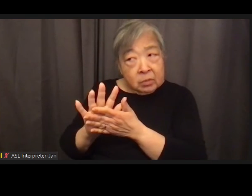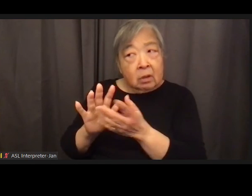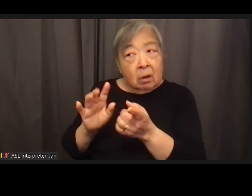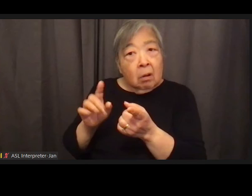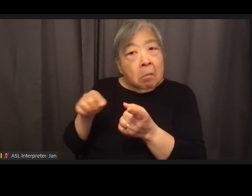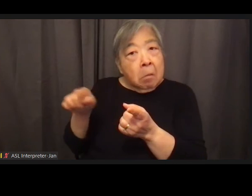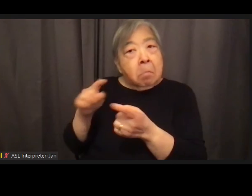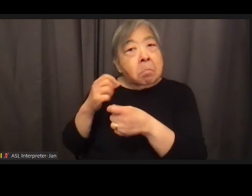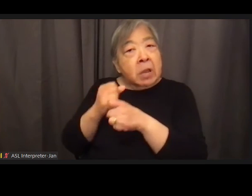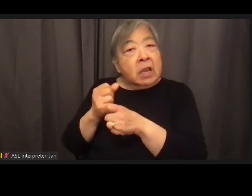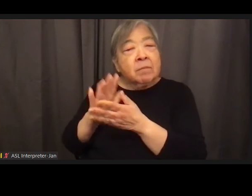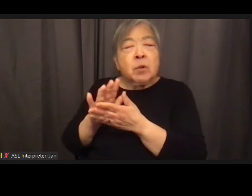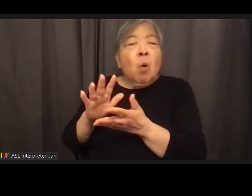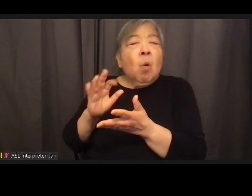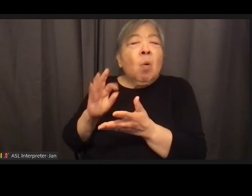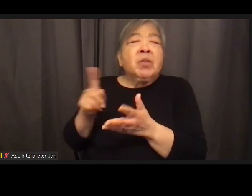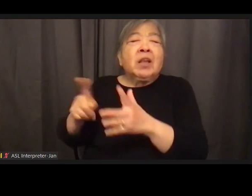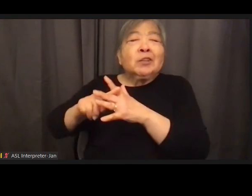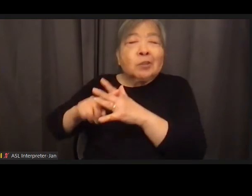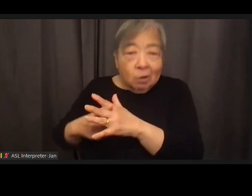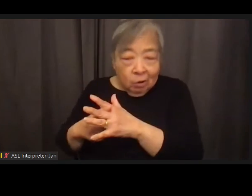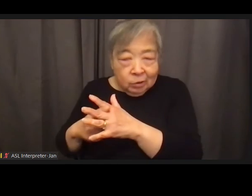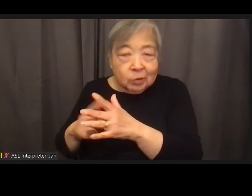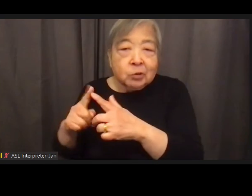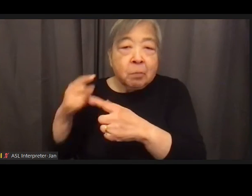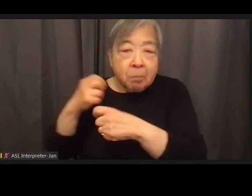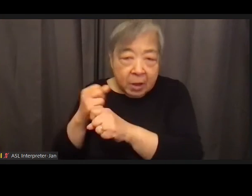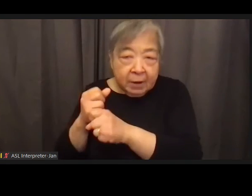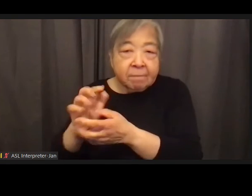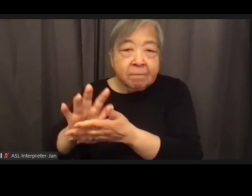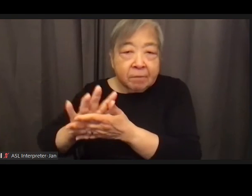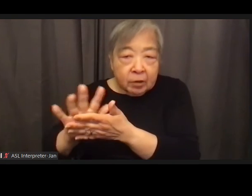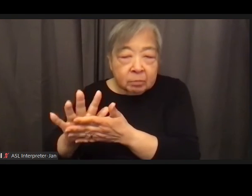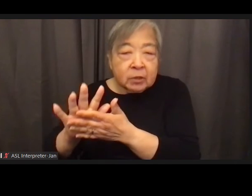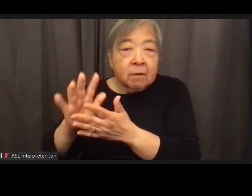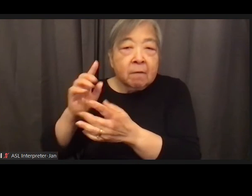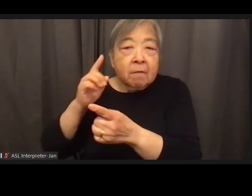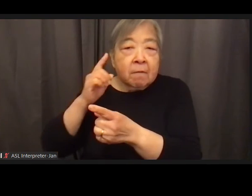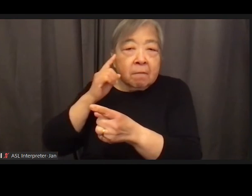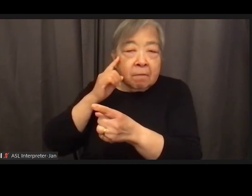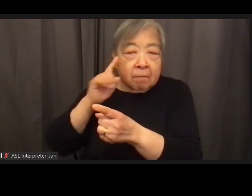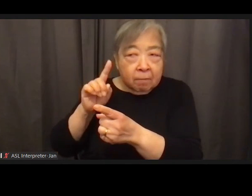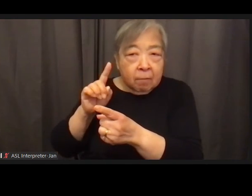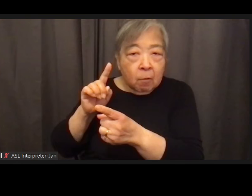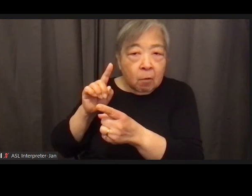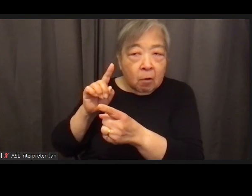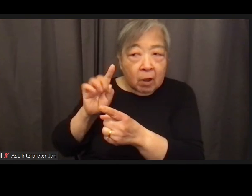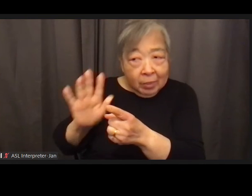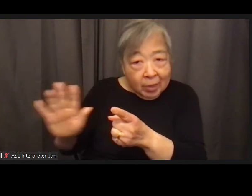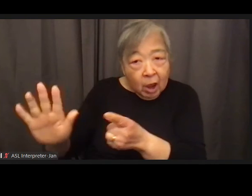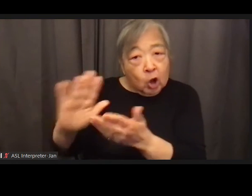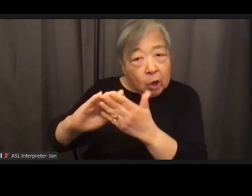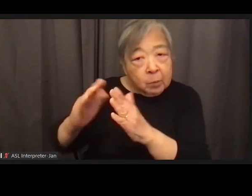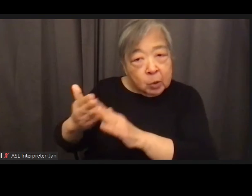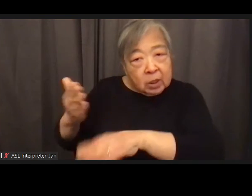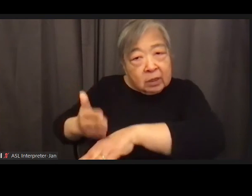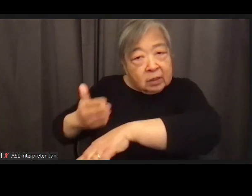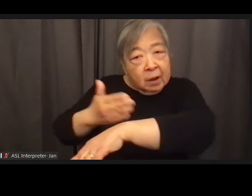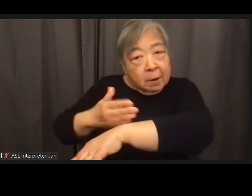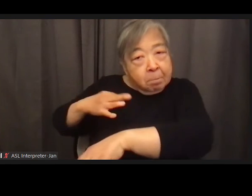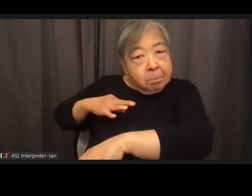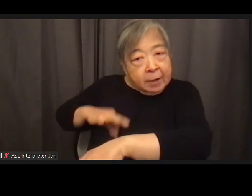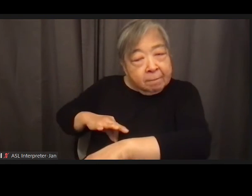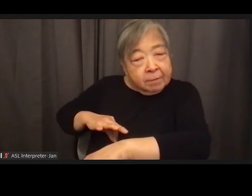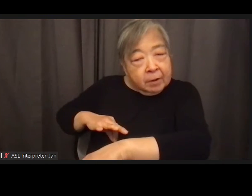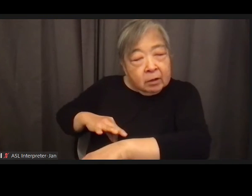at least set out to make them for the benefit of their own communities. Now